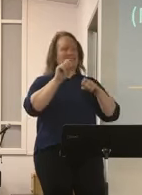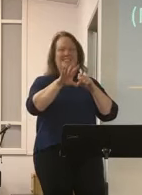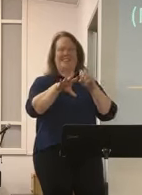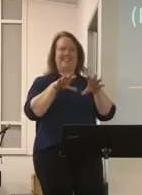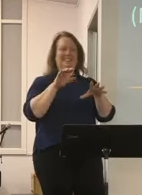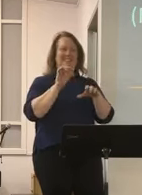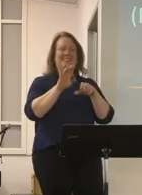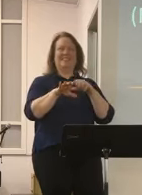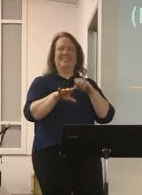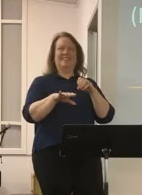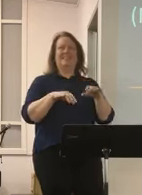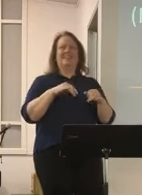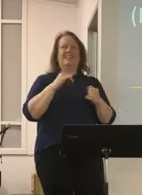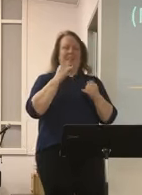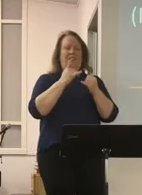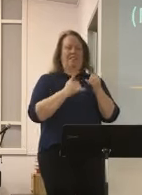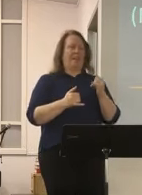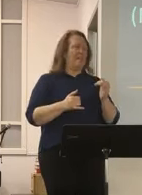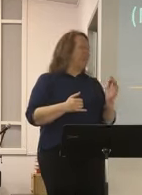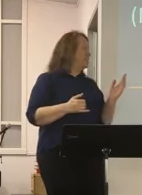of those slides, it said,